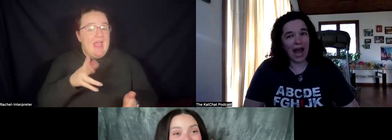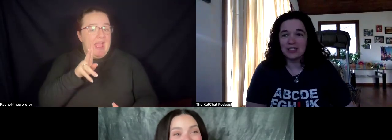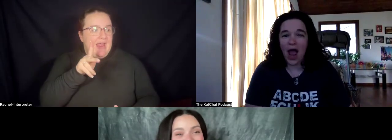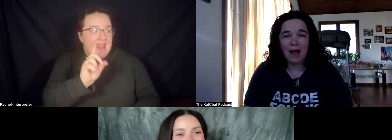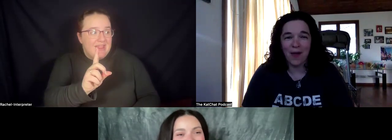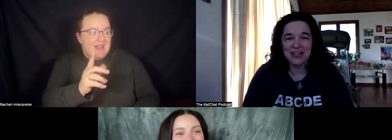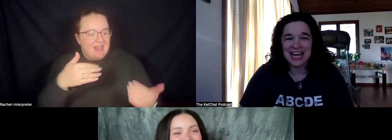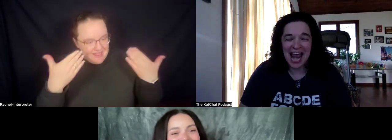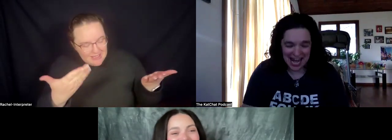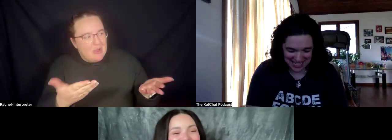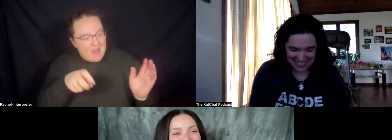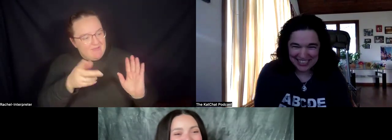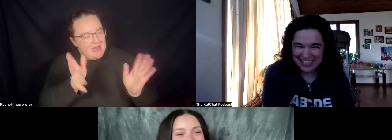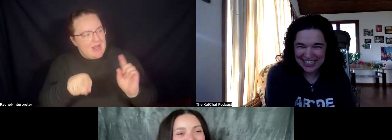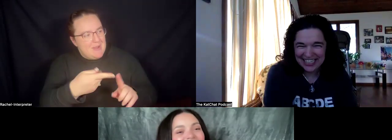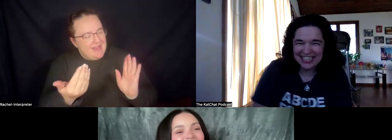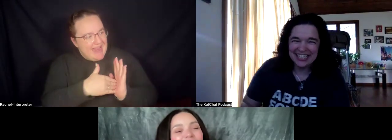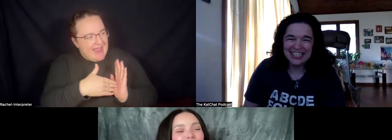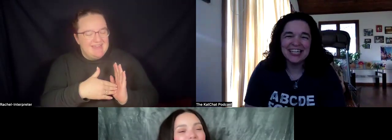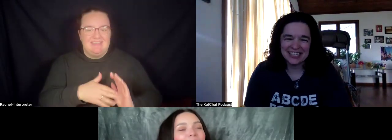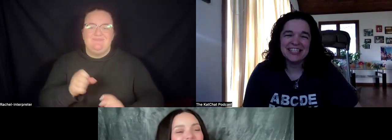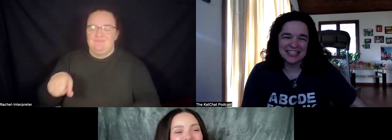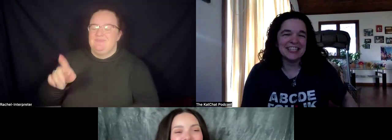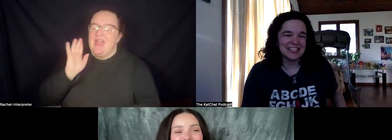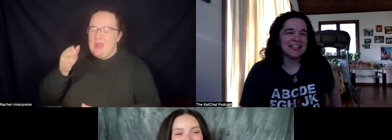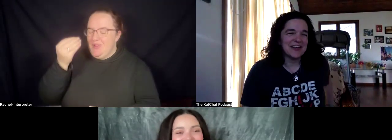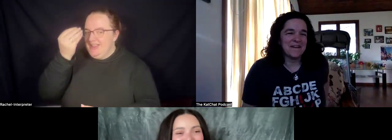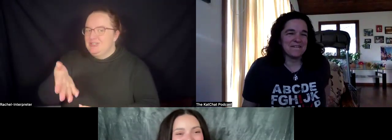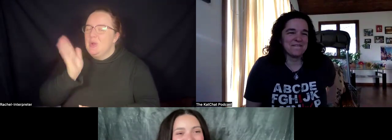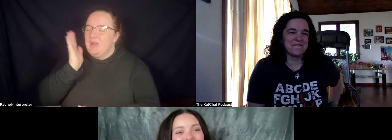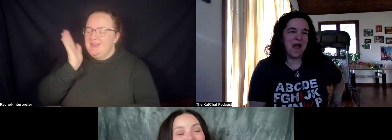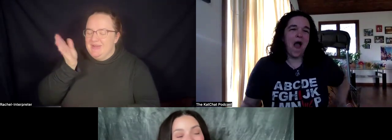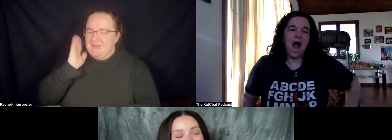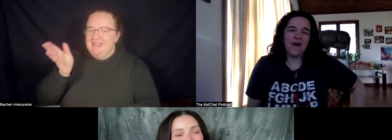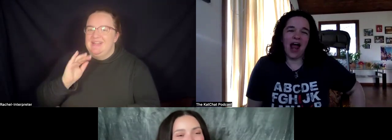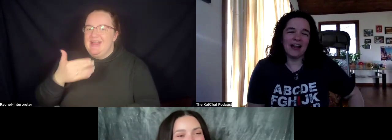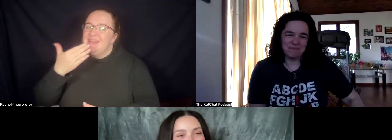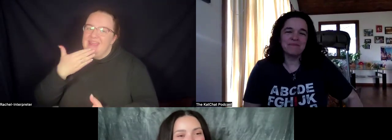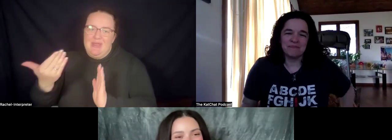go. We gotta talk about this again. I'll keep you posted, definitely.